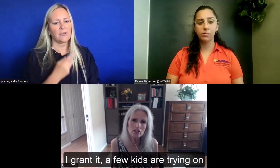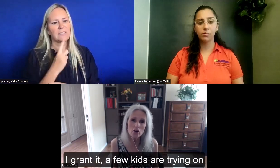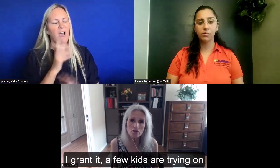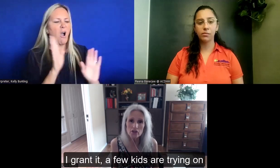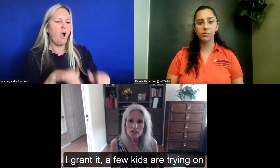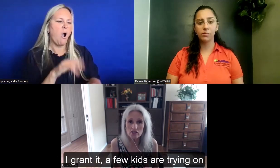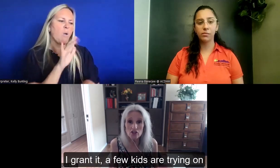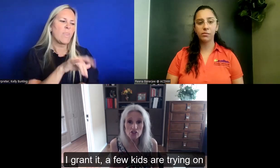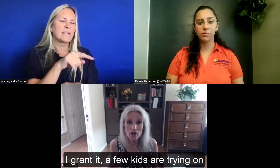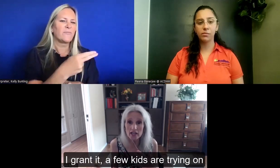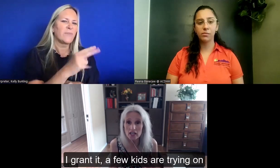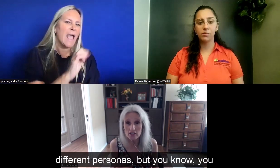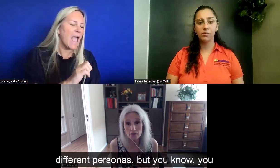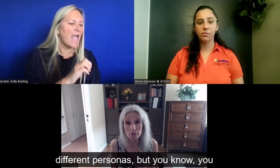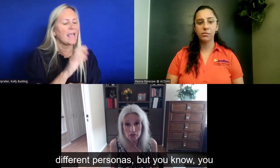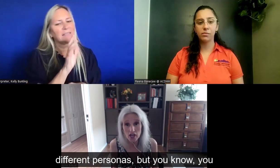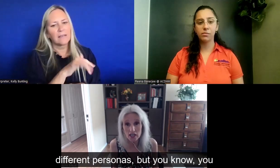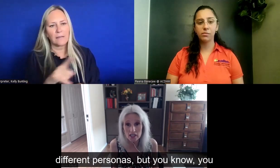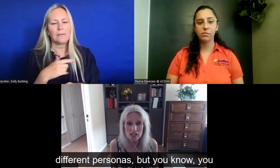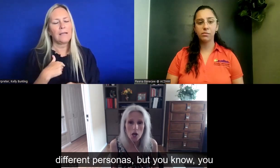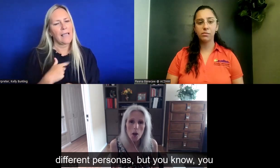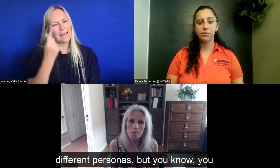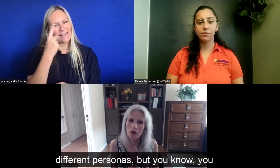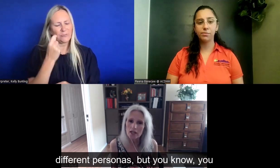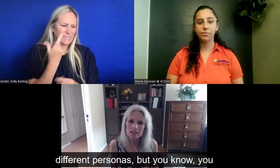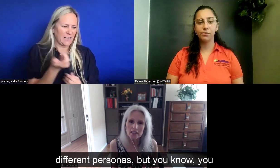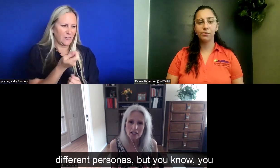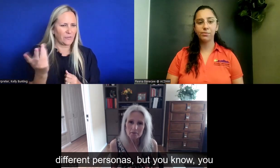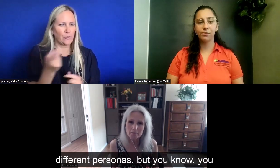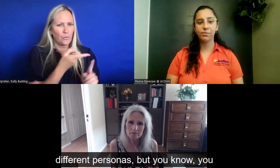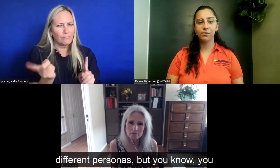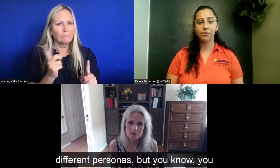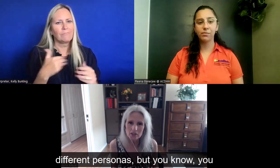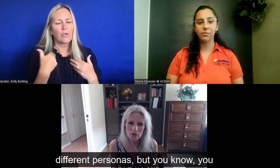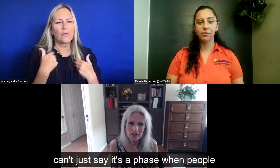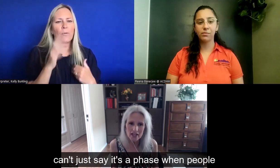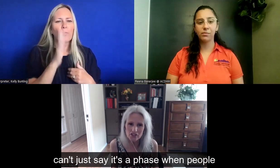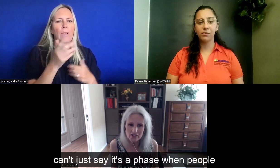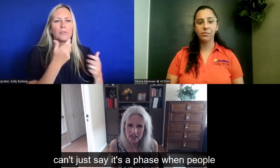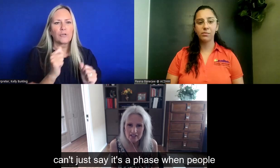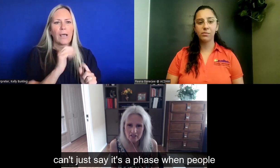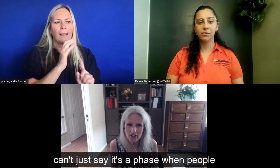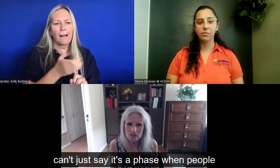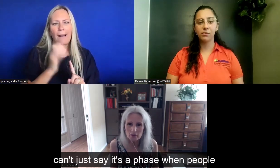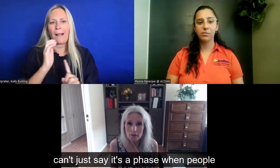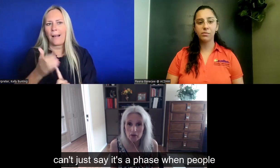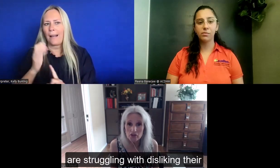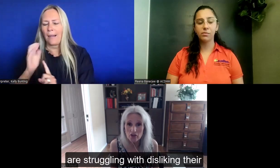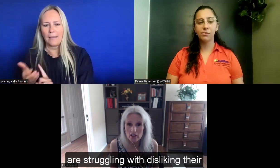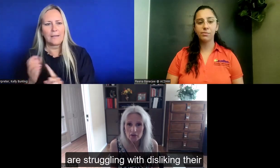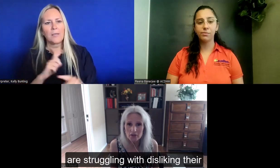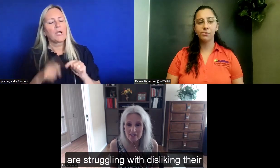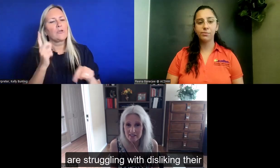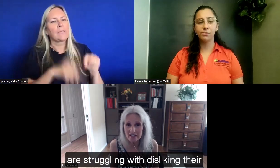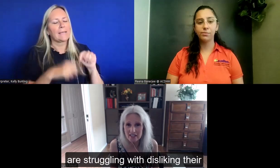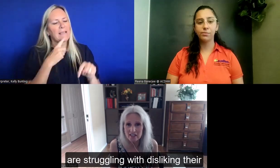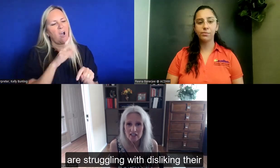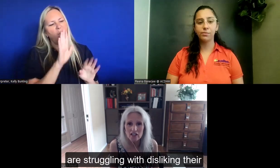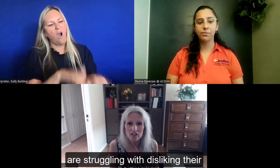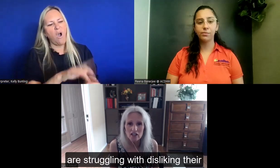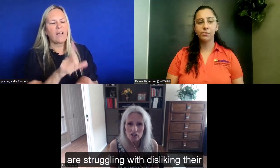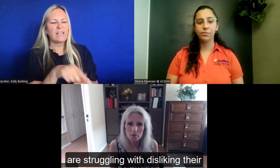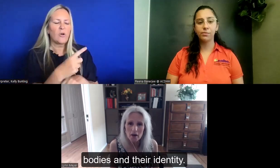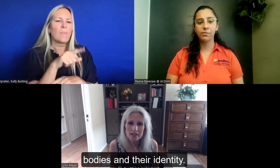grant it, a few kids are trying on different personas, but you can't just say it's a phase when people are struggling with